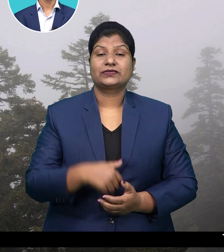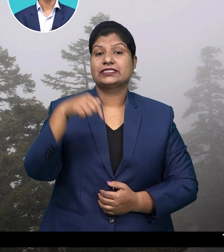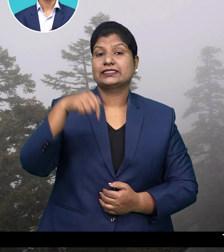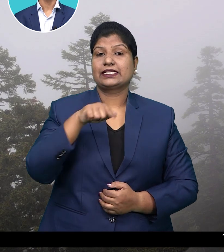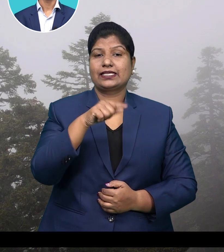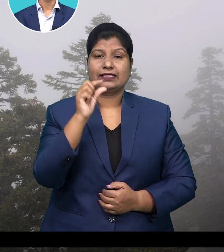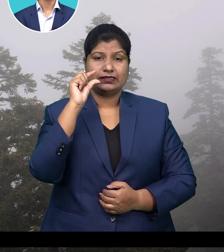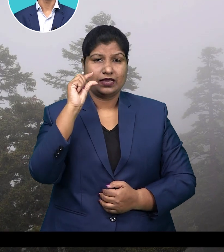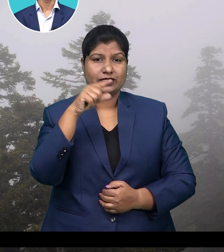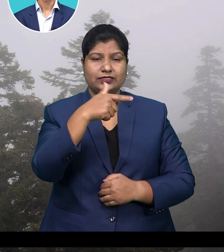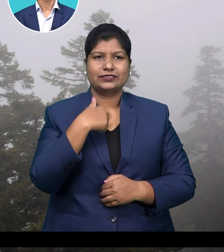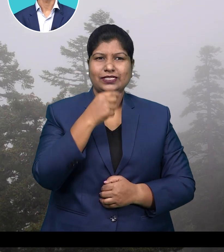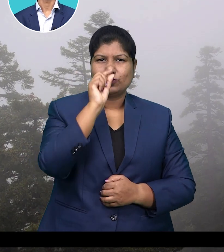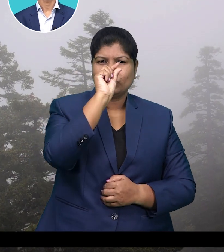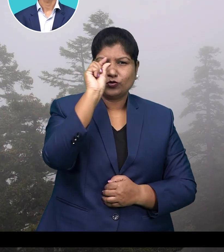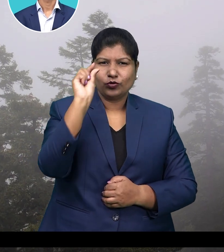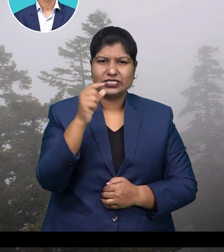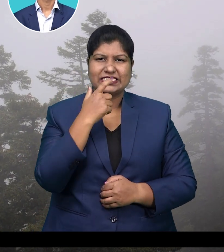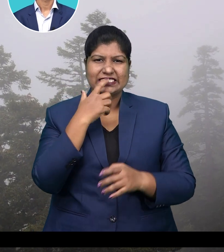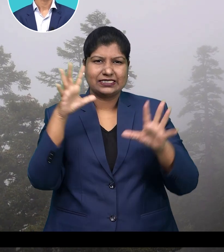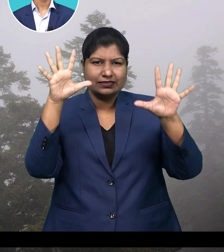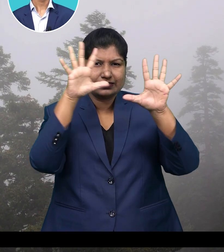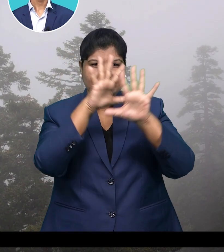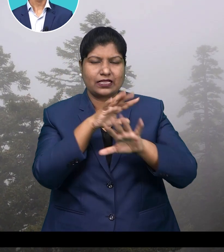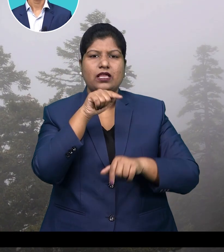This thick mist is called fog.